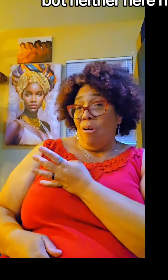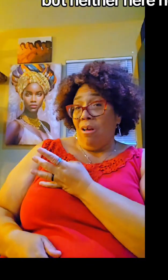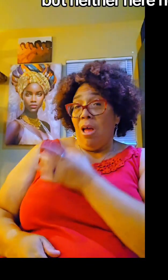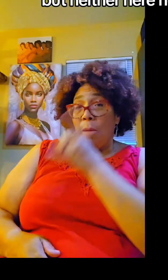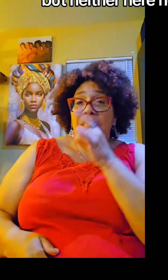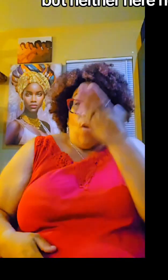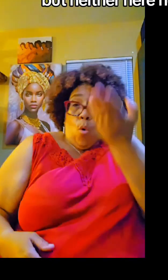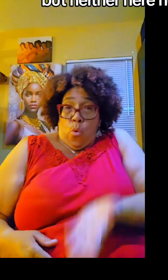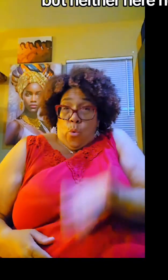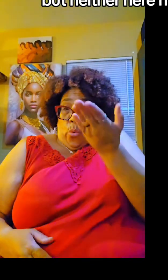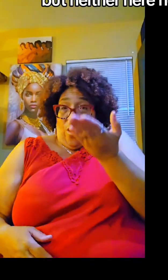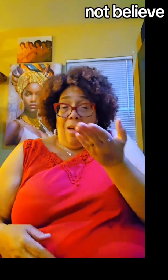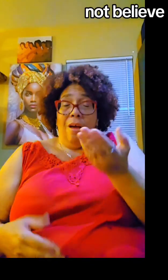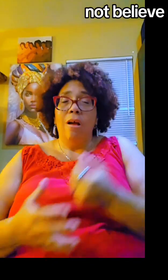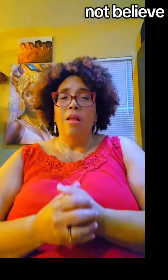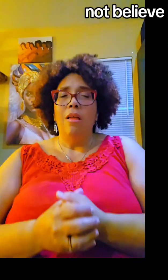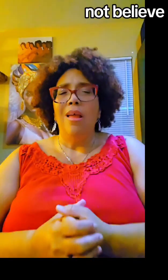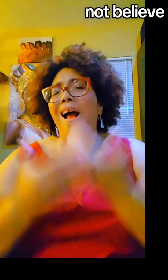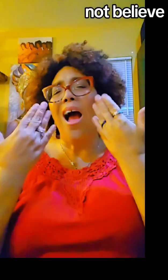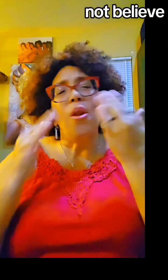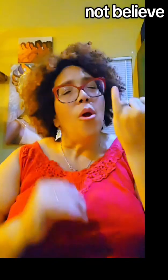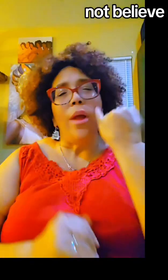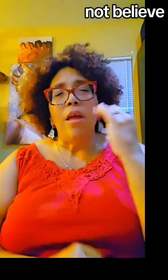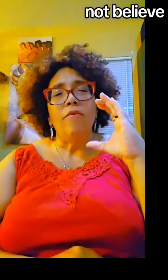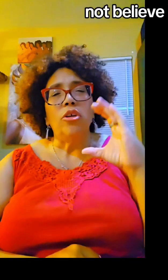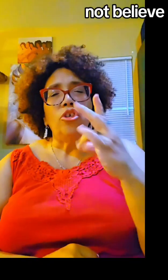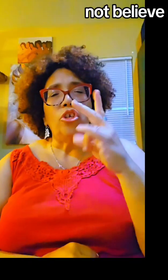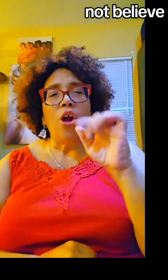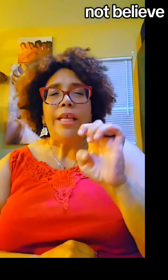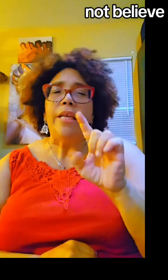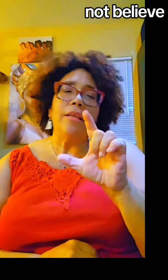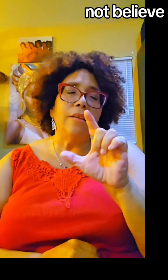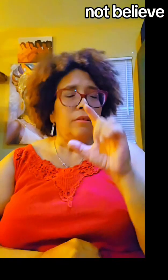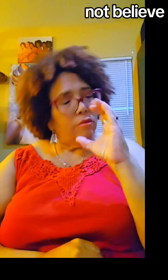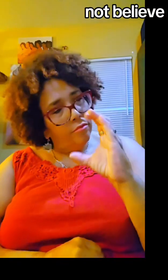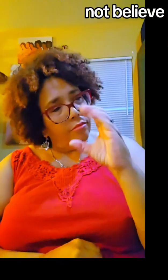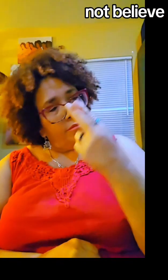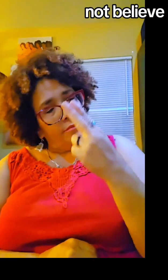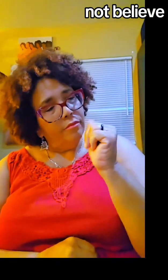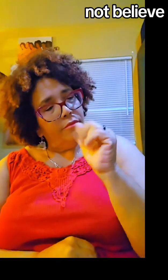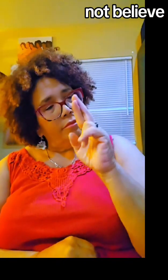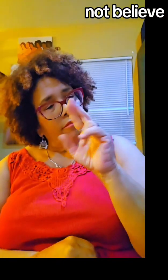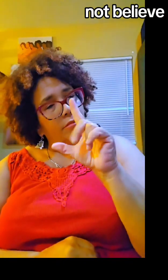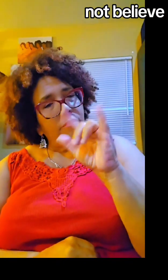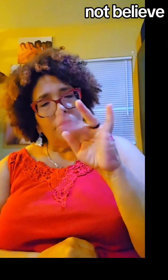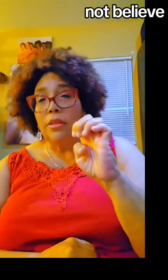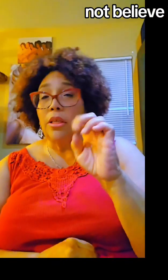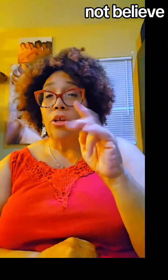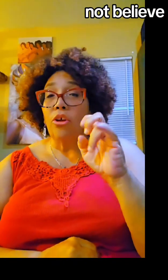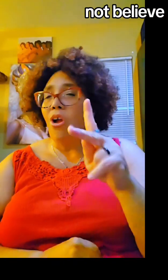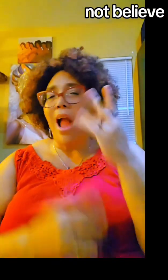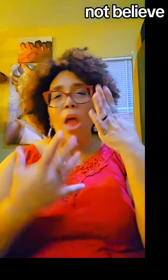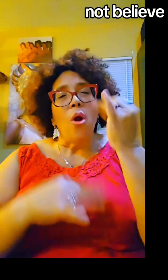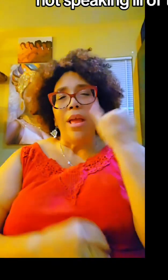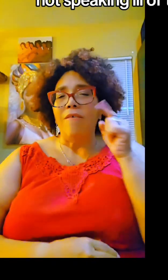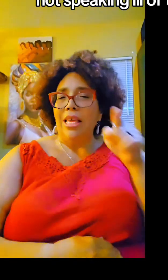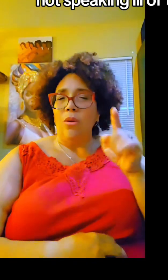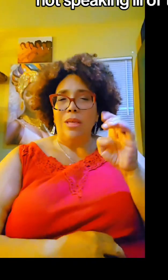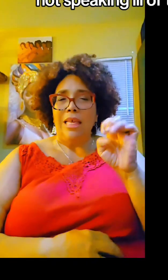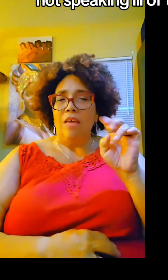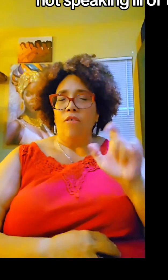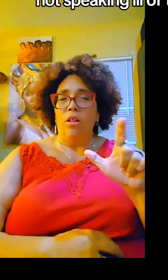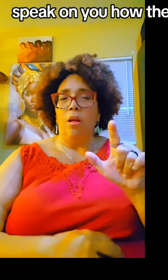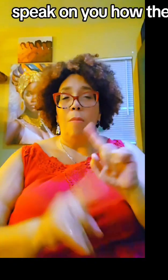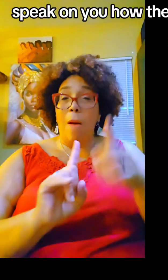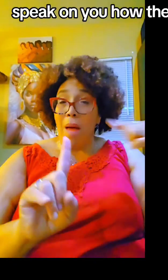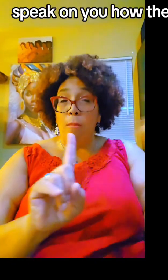but neither here nor there. Look, my main point here is, 1, I do not believe in not speaking ill of